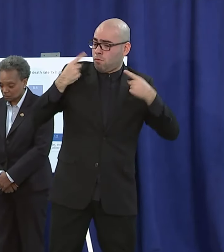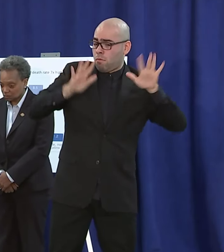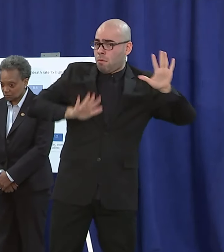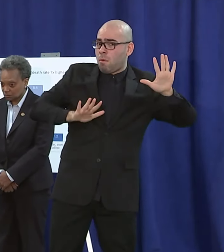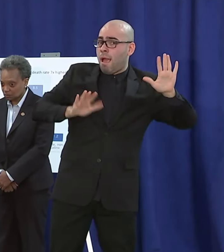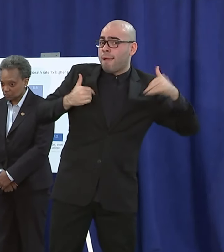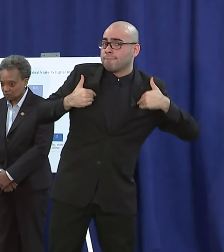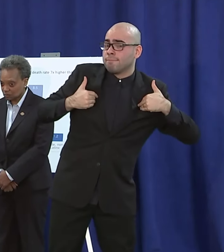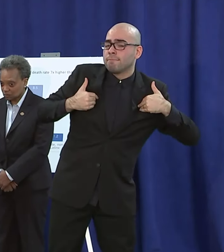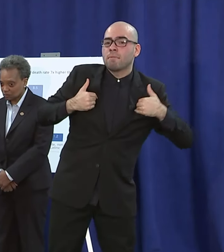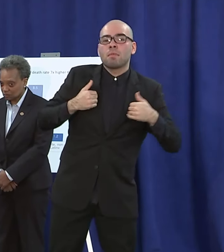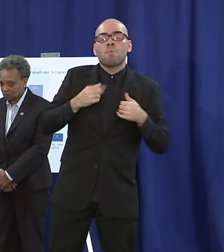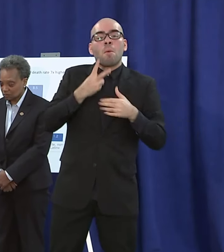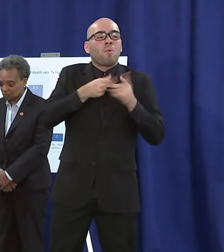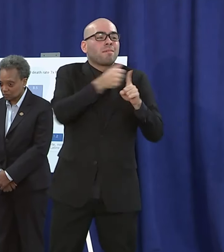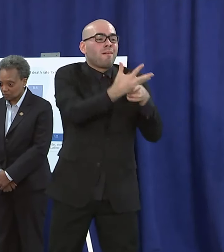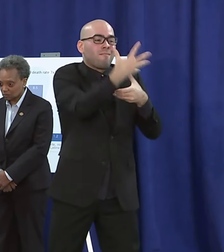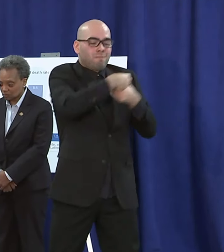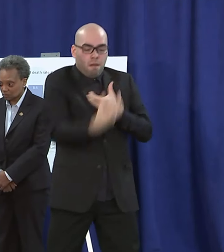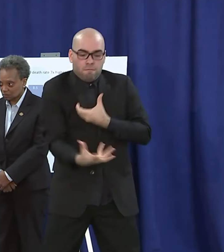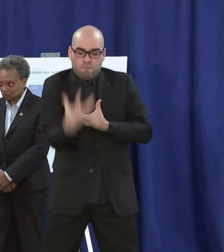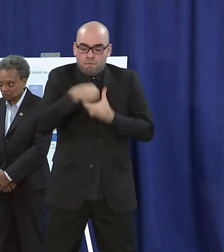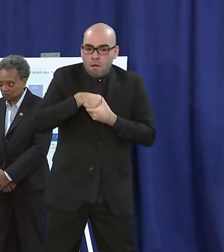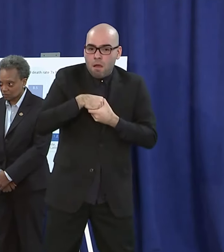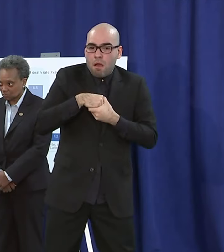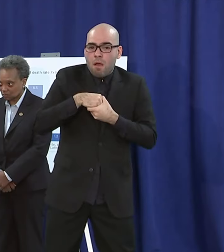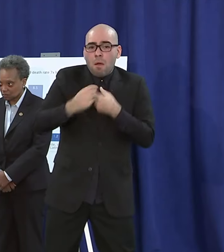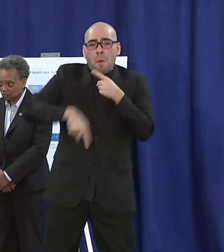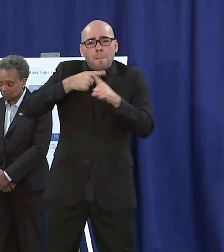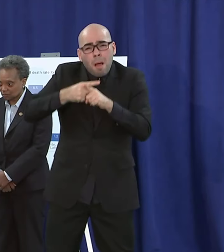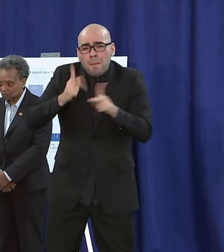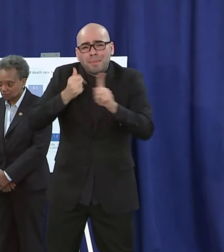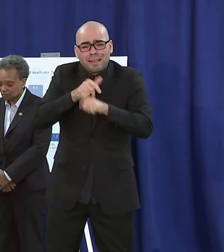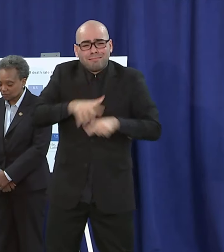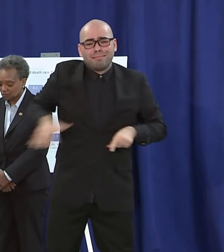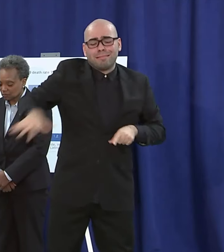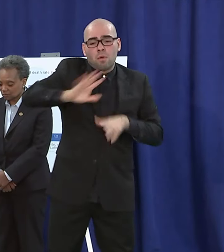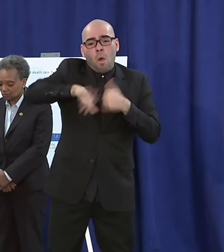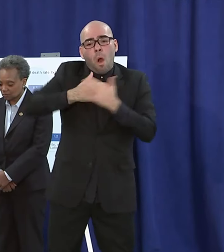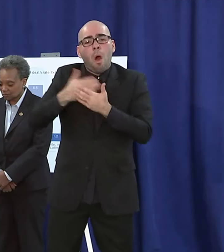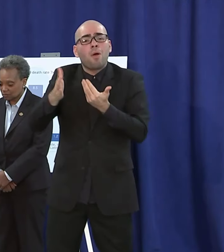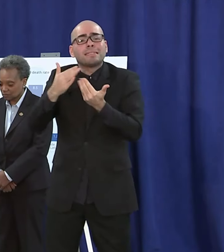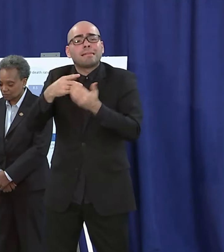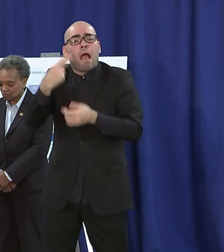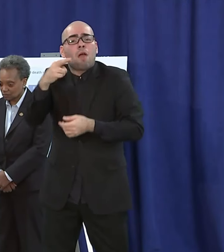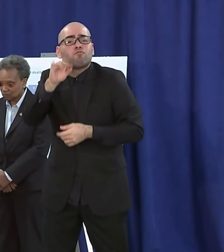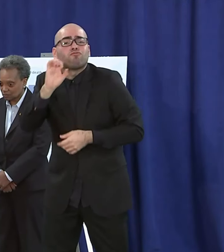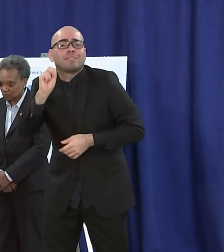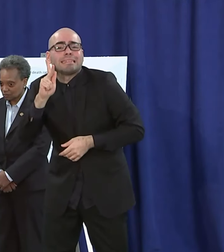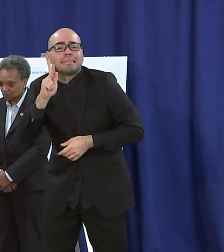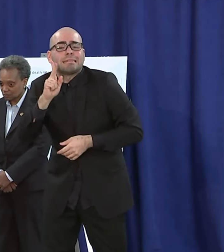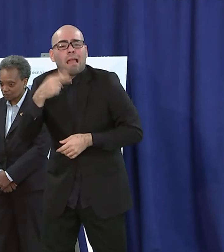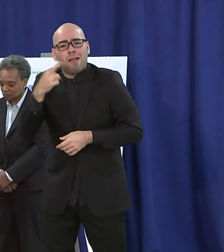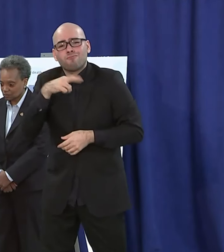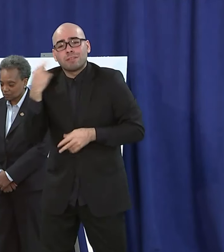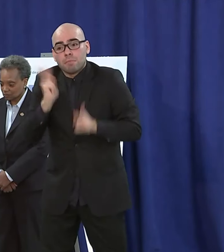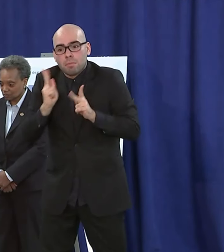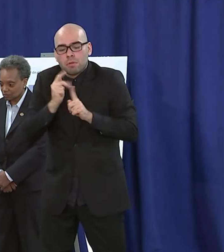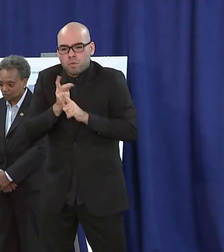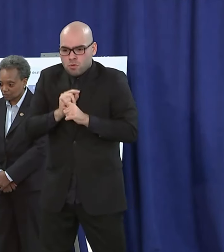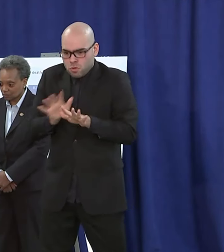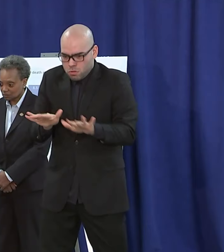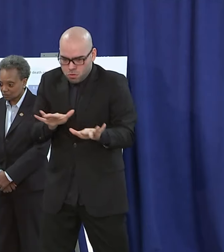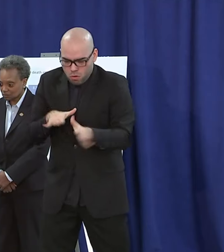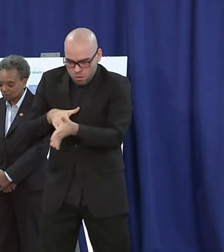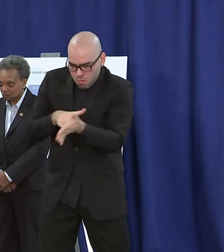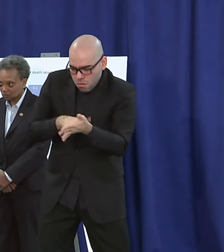as volunteers. We want to screen our vulnerable populations and triage them if possible, but